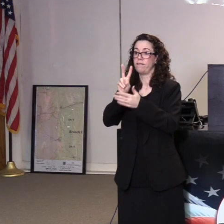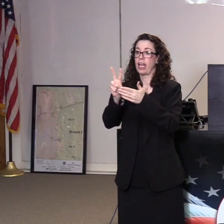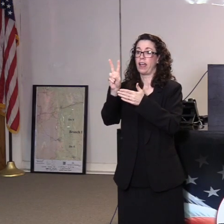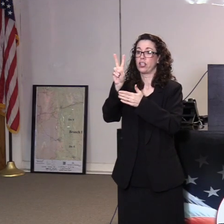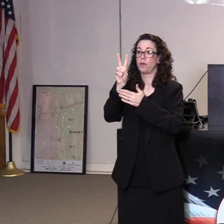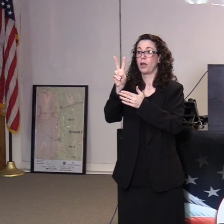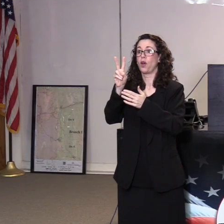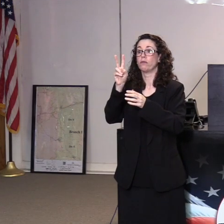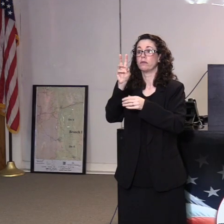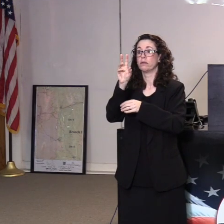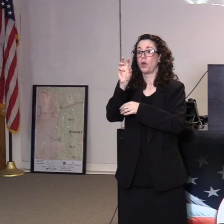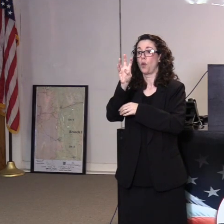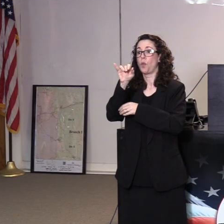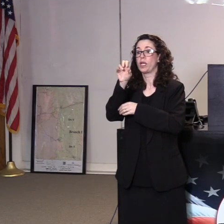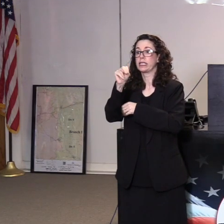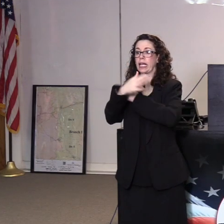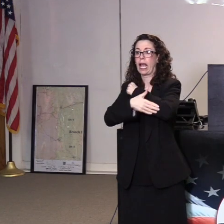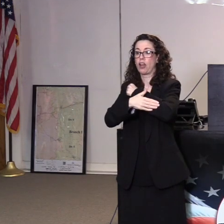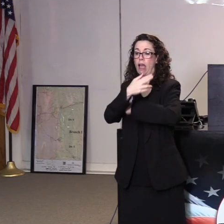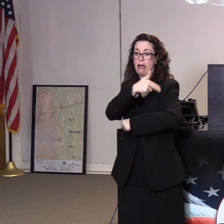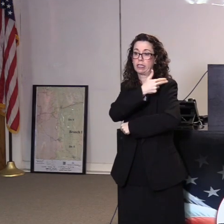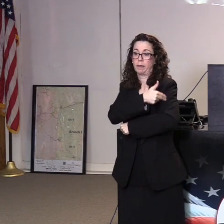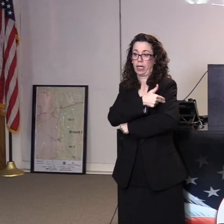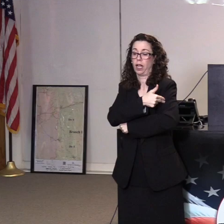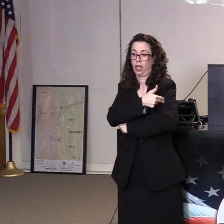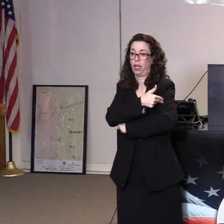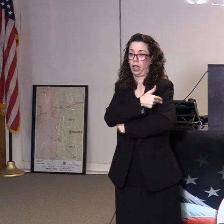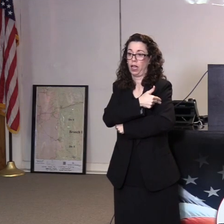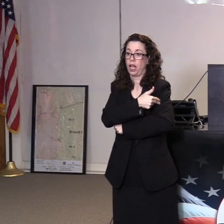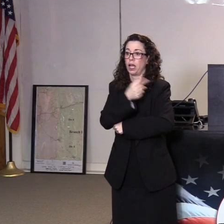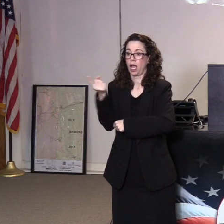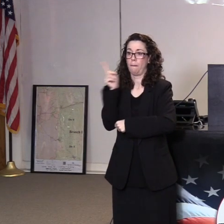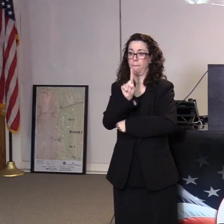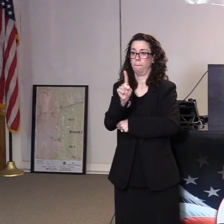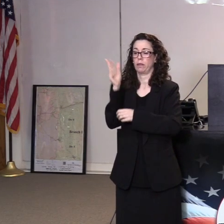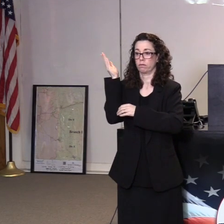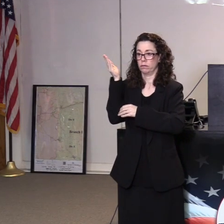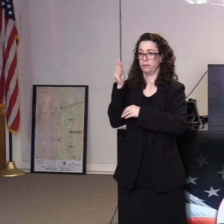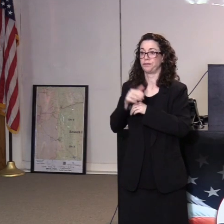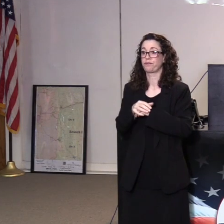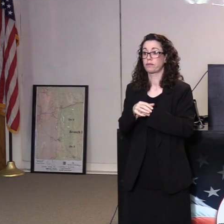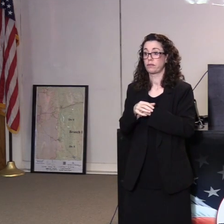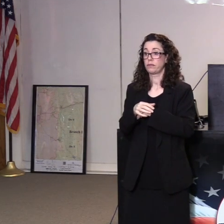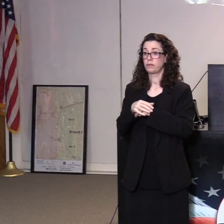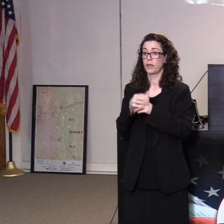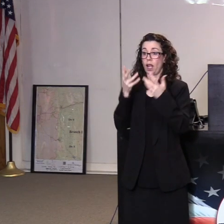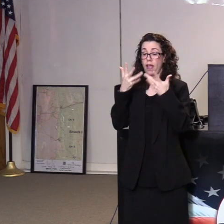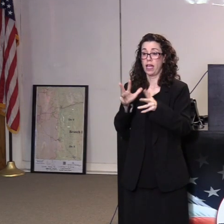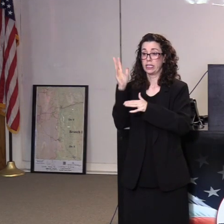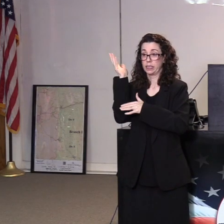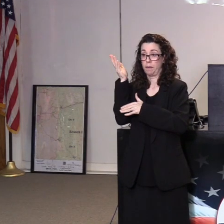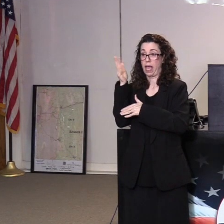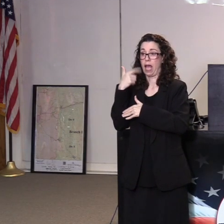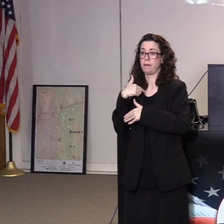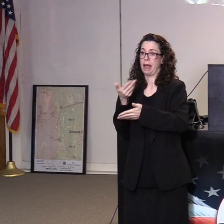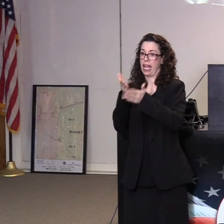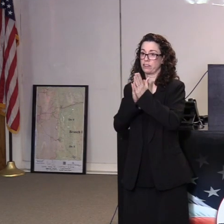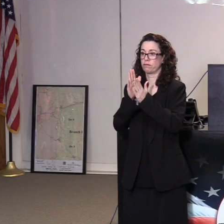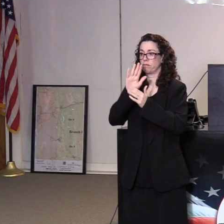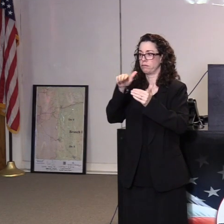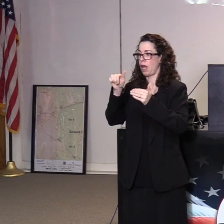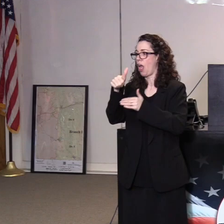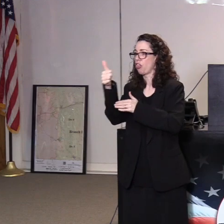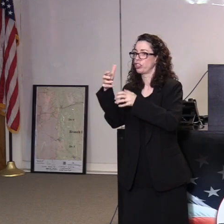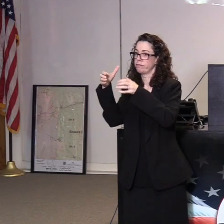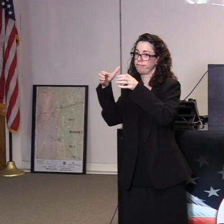Pope, Director of Community Relations for Vanderbilt Wilson Hospital, to come forward. After they speak, I'll just ask for the rest of our teams to come